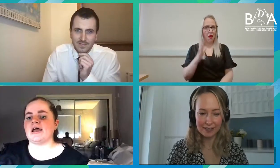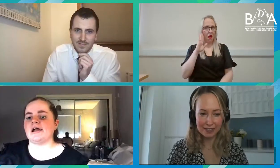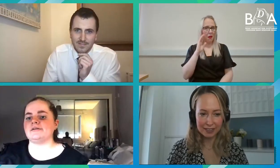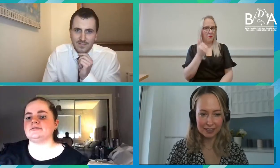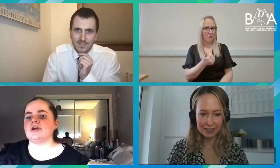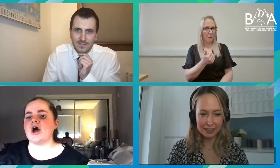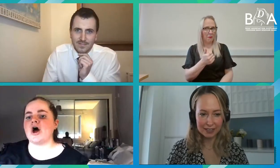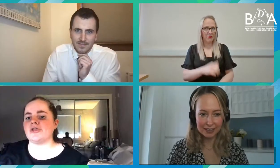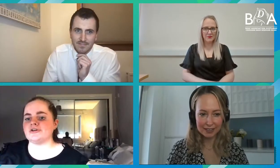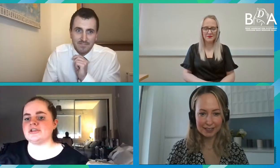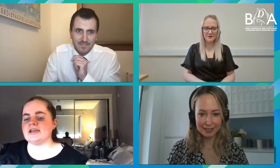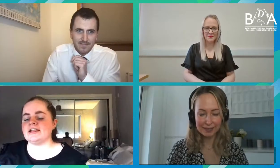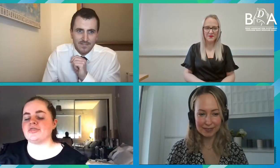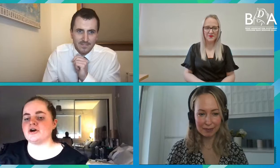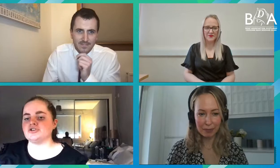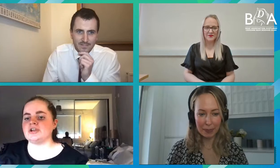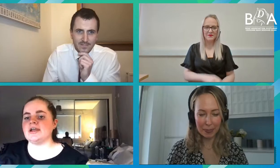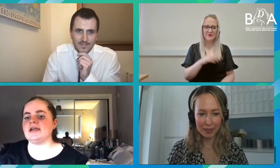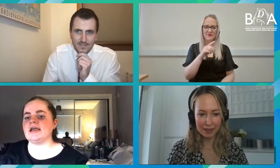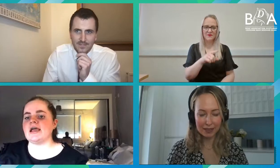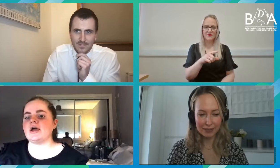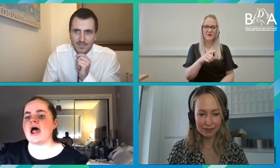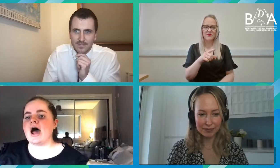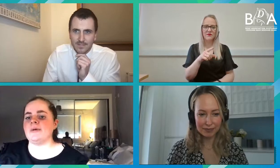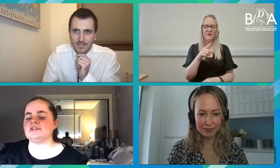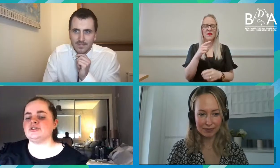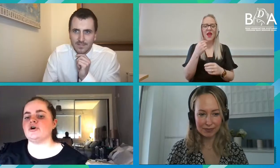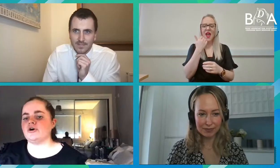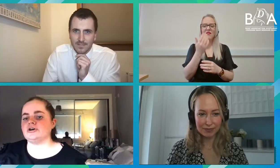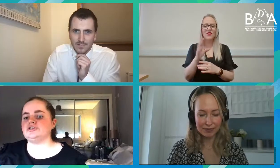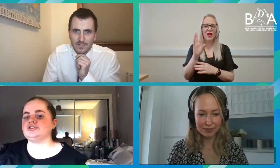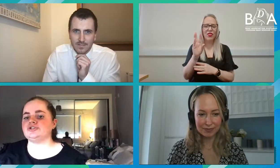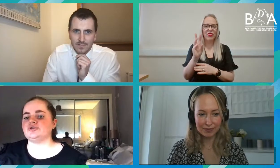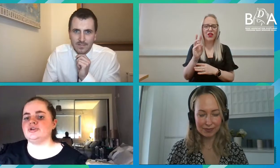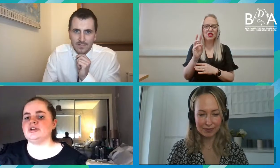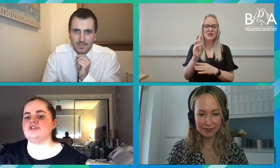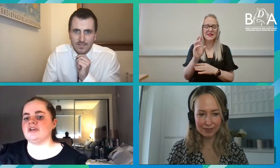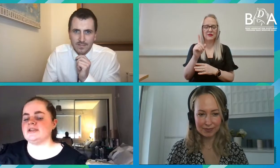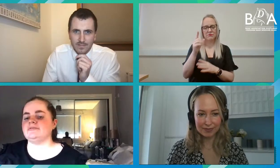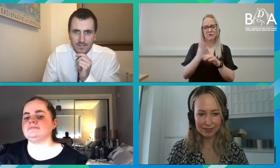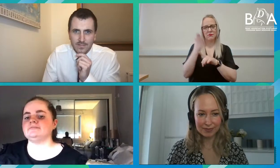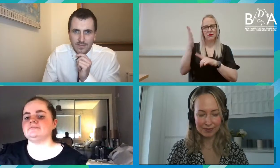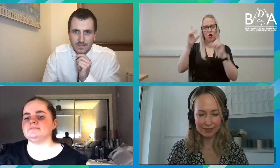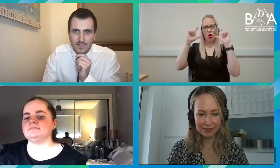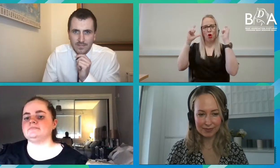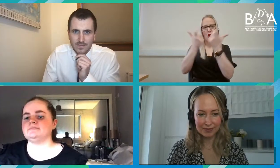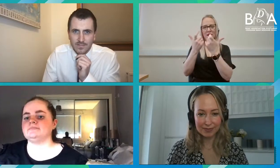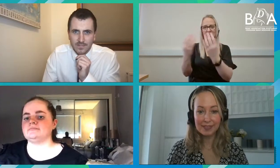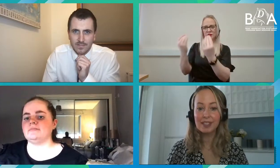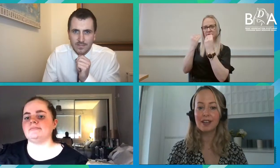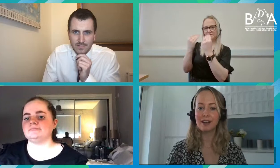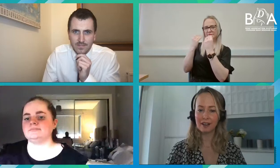on the other day, the Thursday, I went to college to do the training.